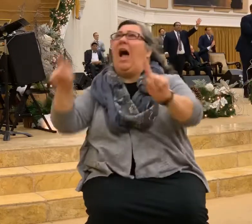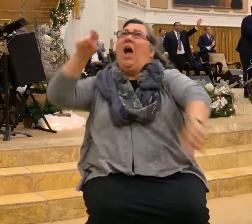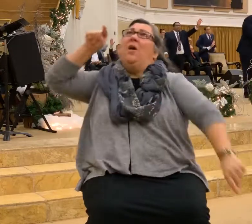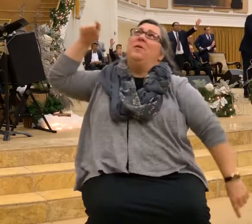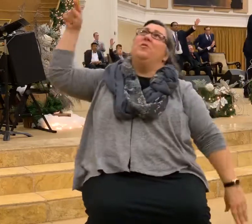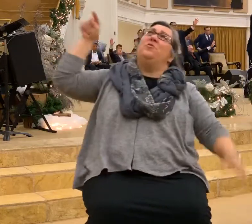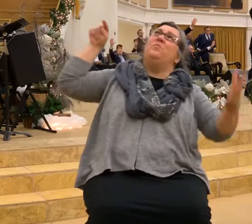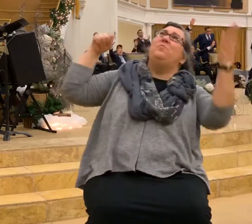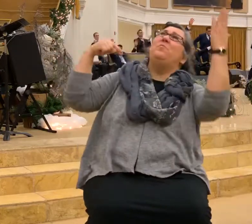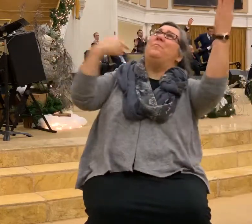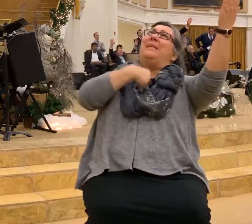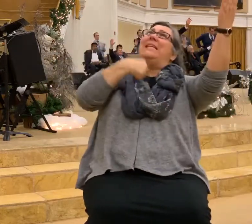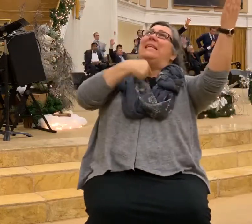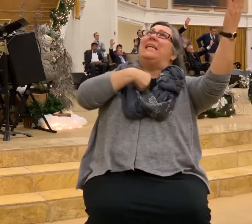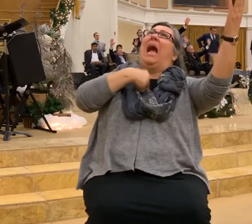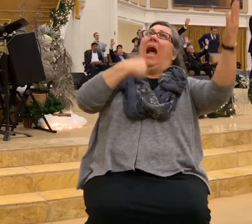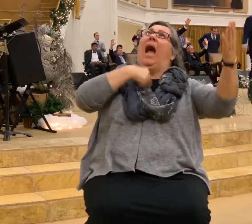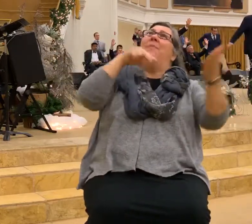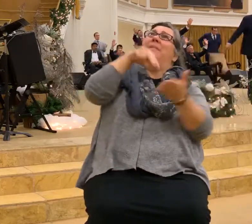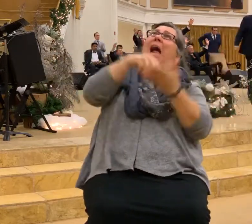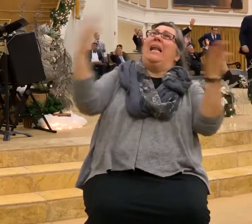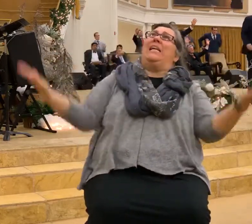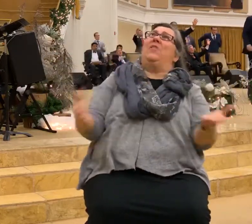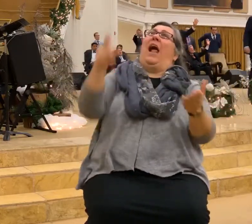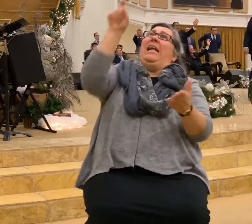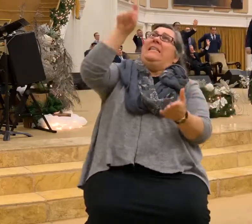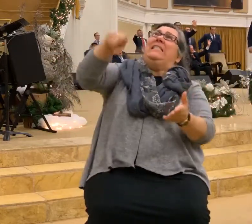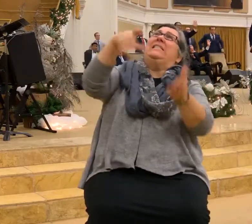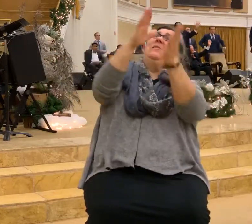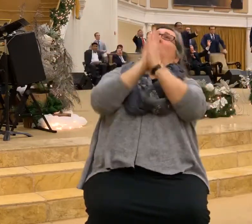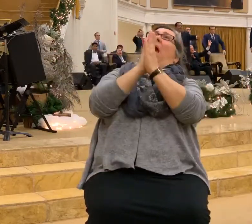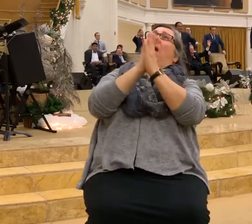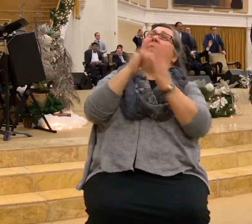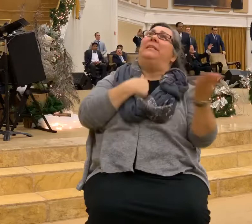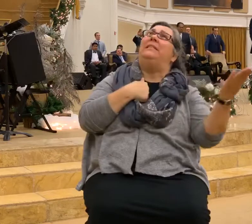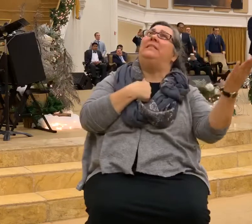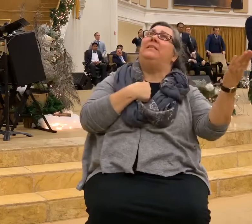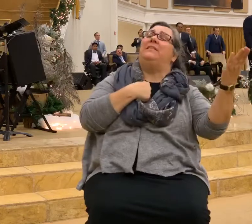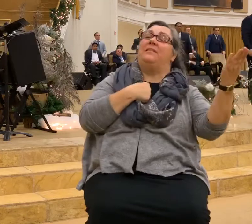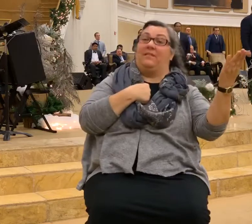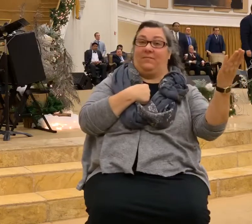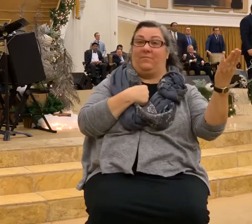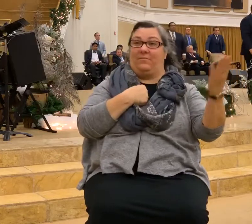O Lord, and I'm standing in the need of prayer."